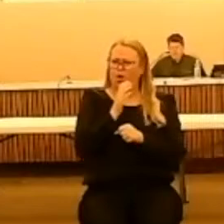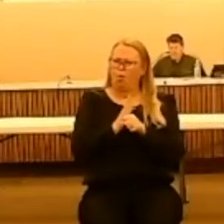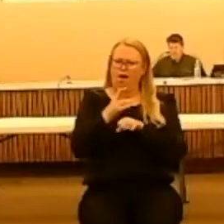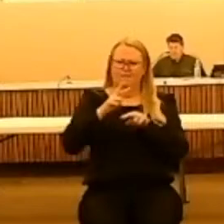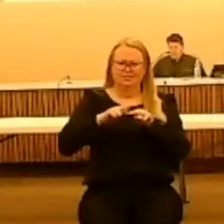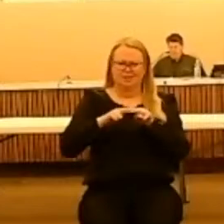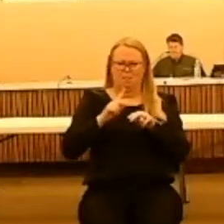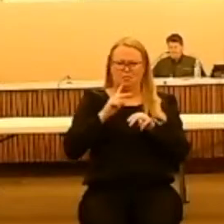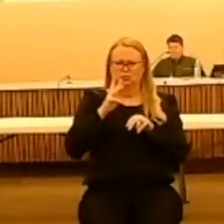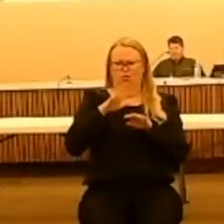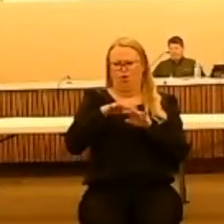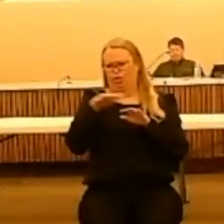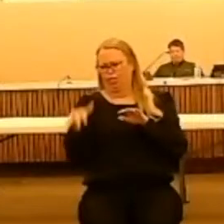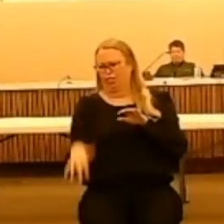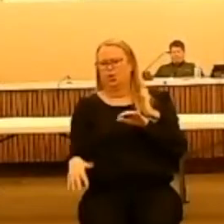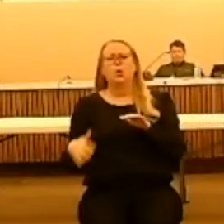streams.